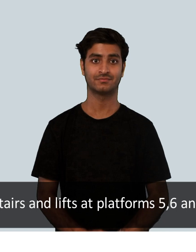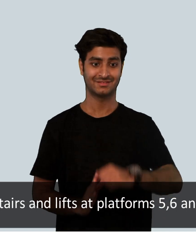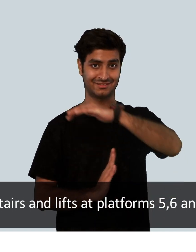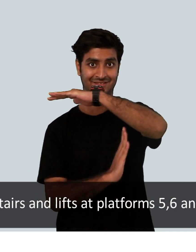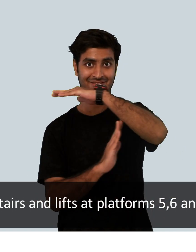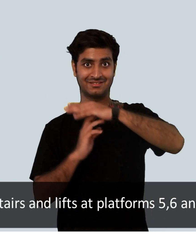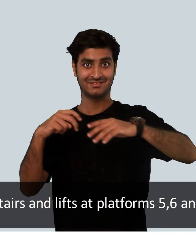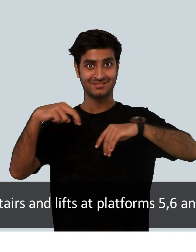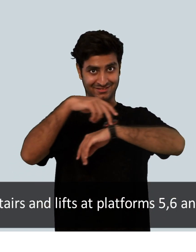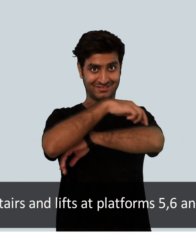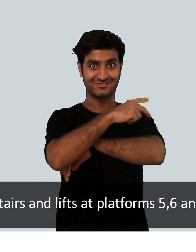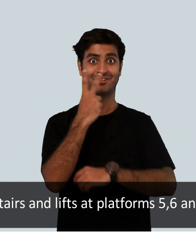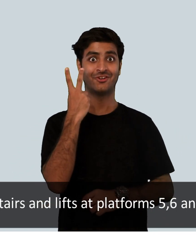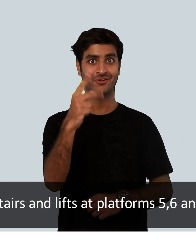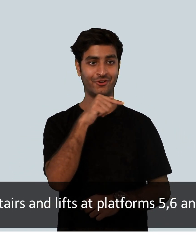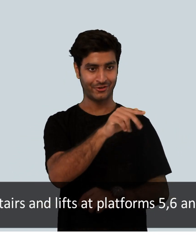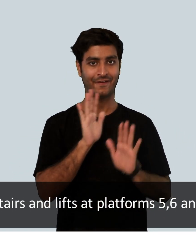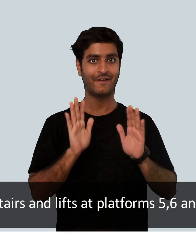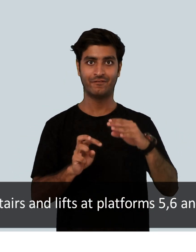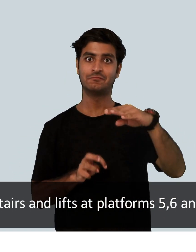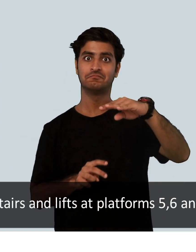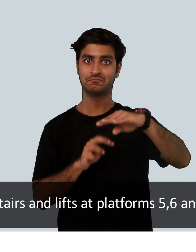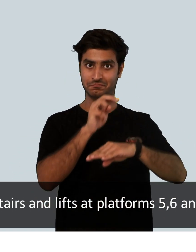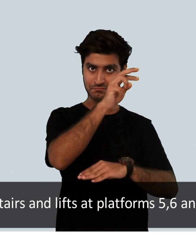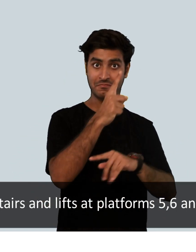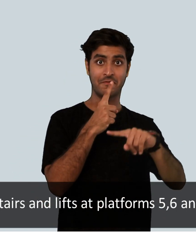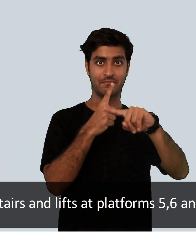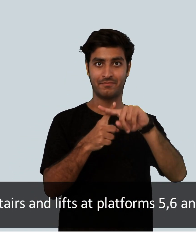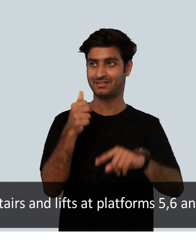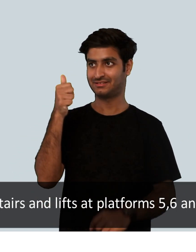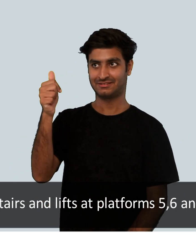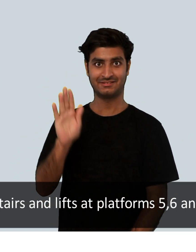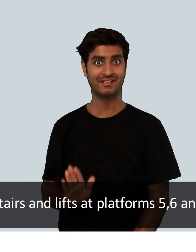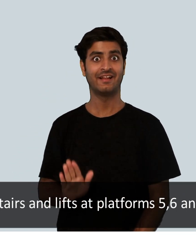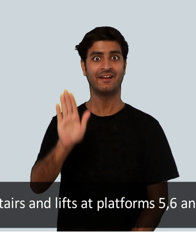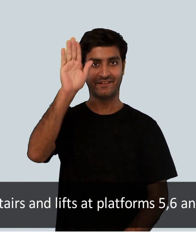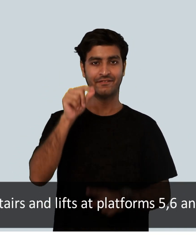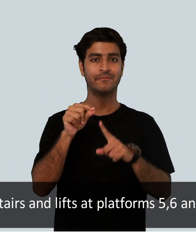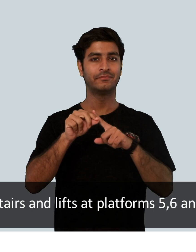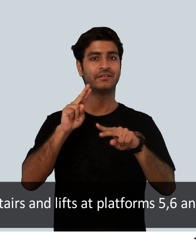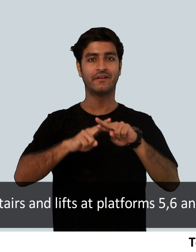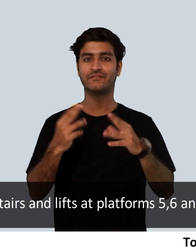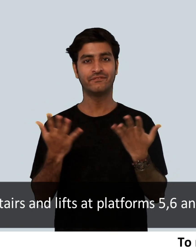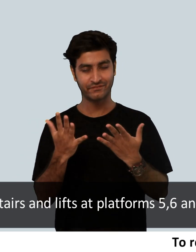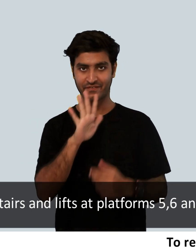Foot-over bridge 2 has stairs and lifts at platforms 5, 6 and 7.